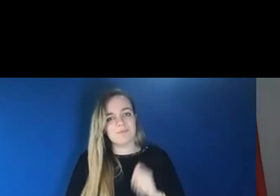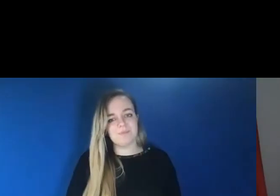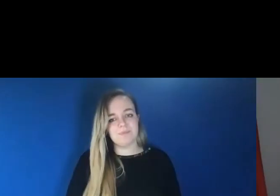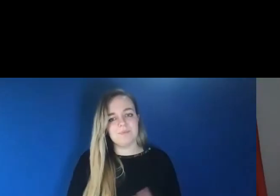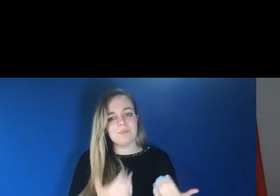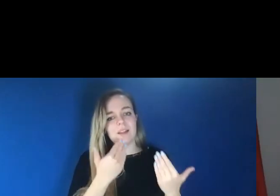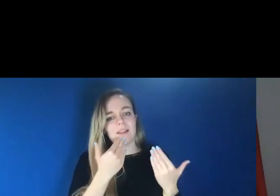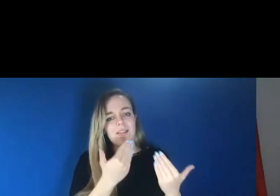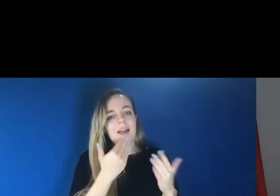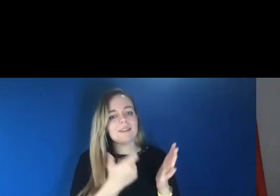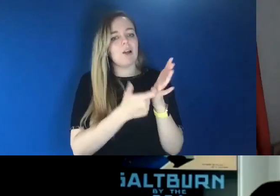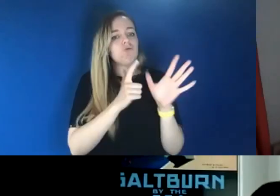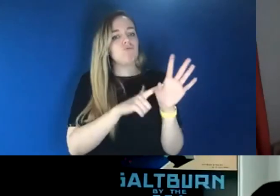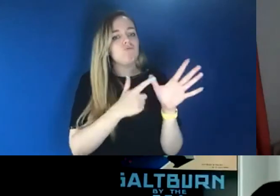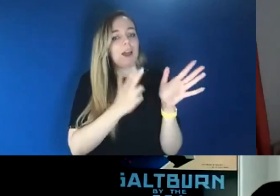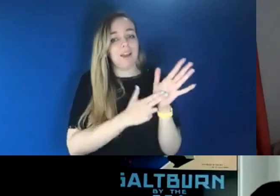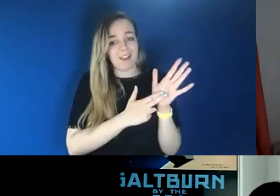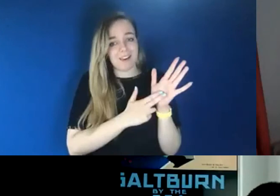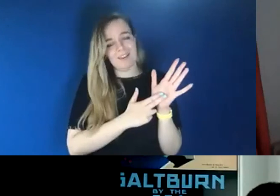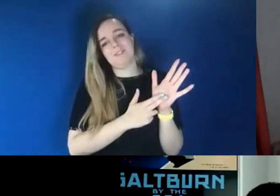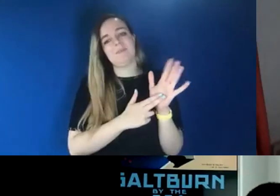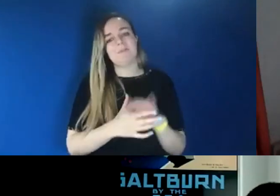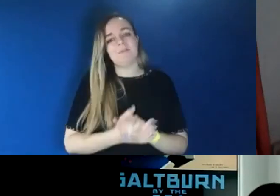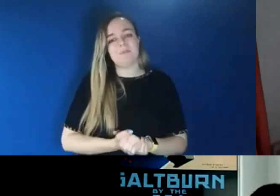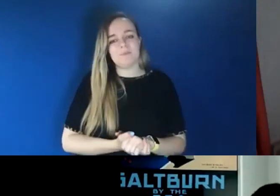Thanks. And Ryan?